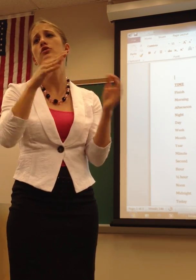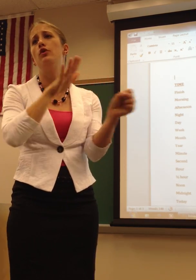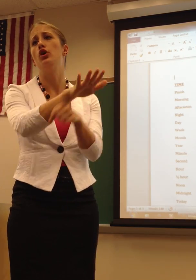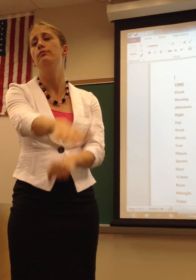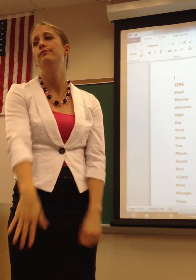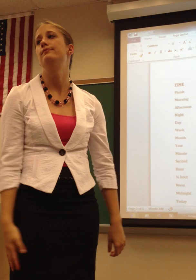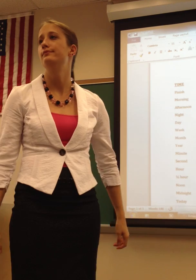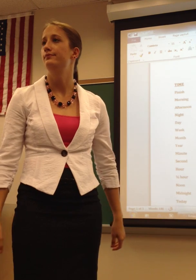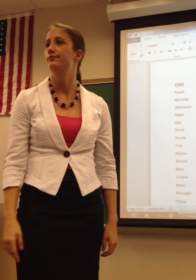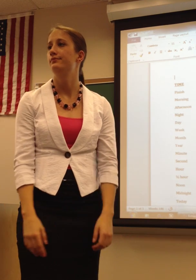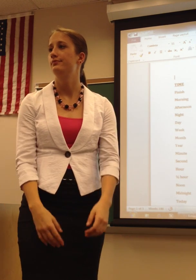full.